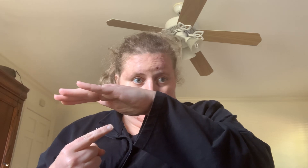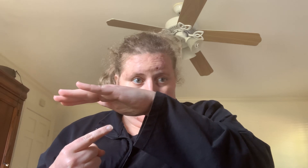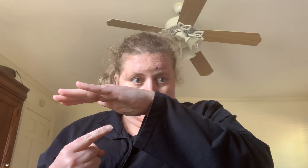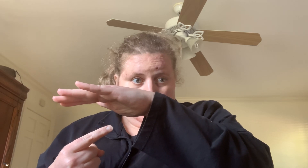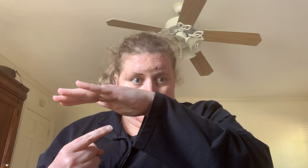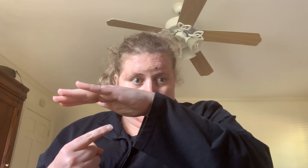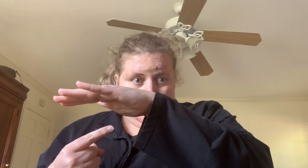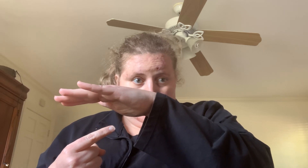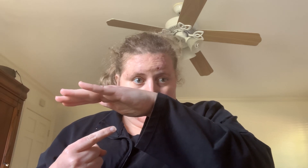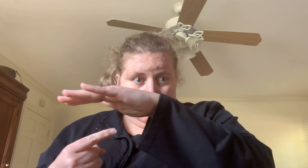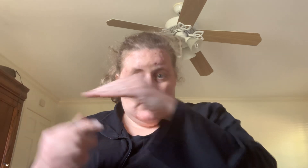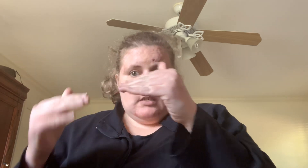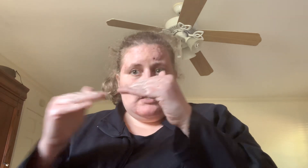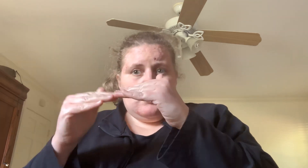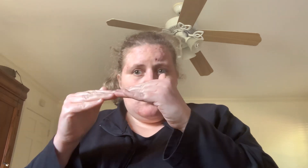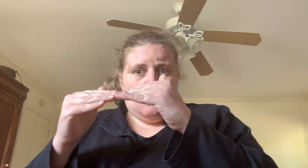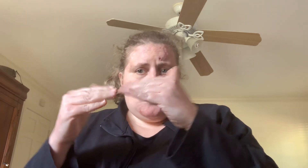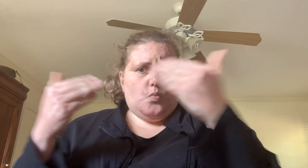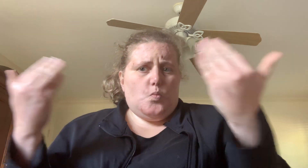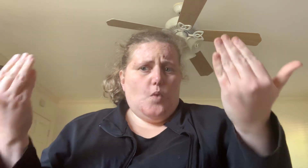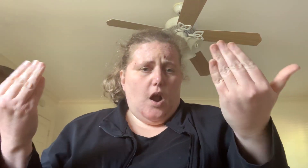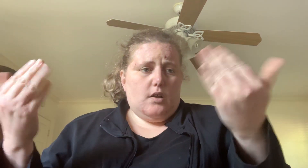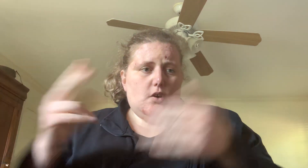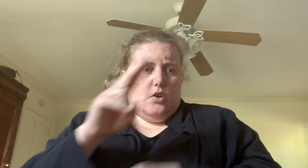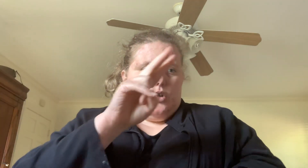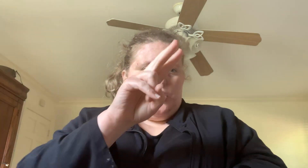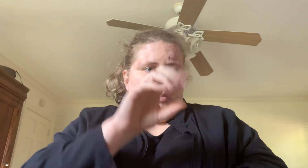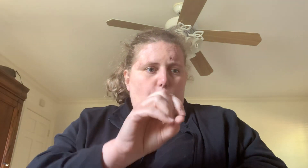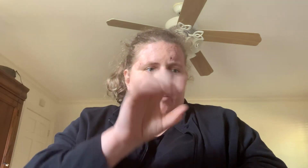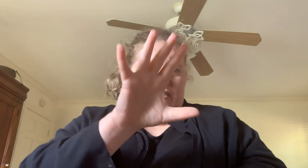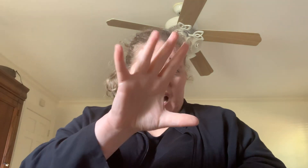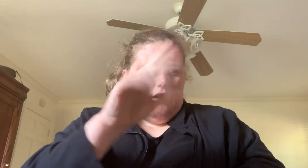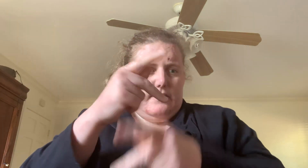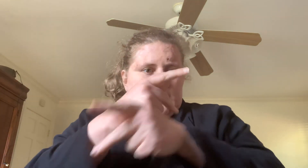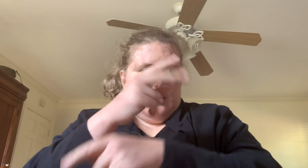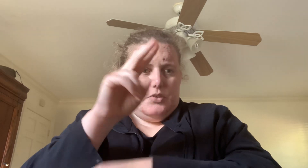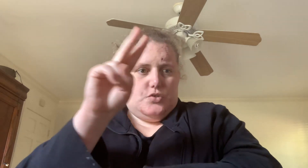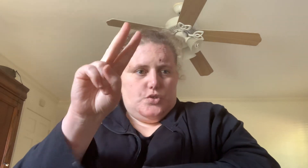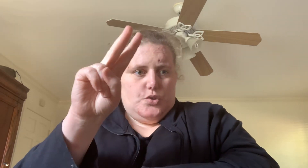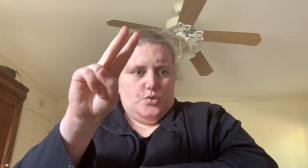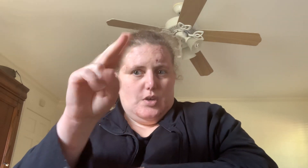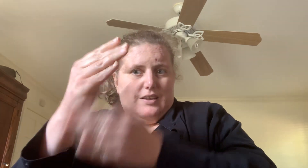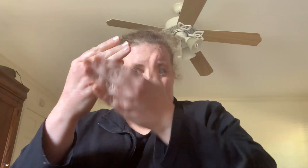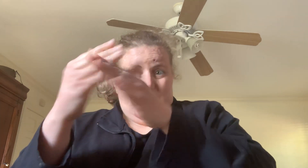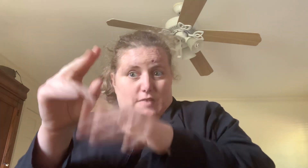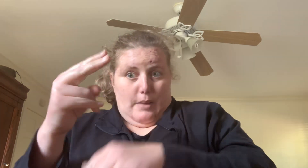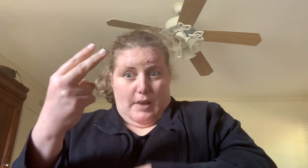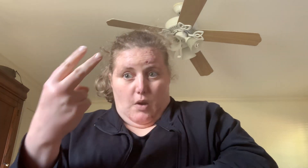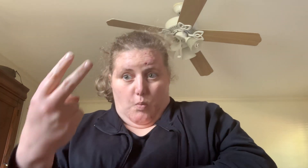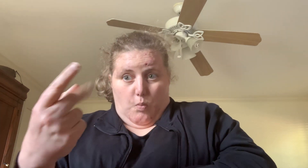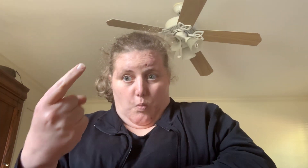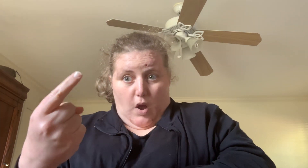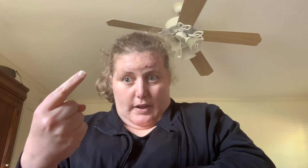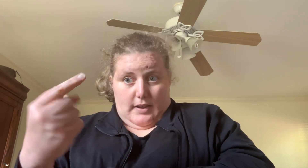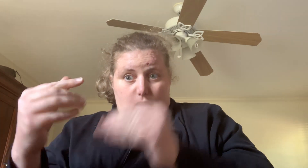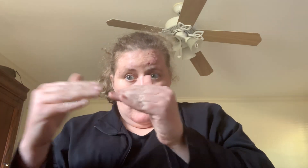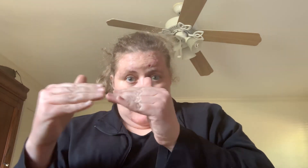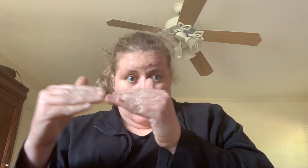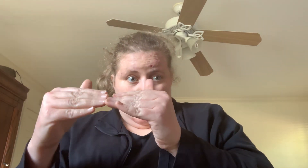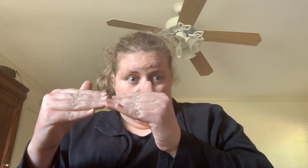So that means we do a simple 2.5 times 2 divided by 1. So 2.5 times 2 is 5. Divided by